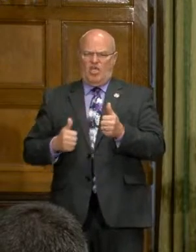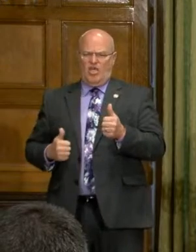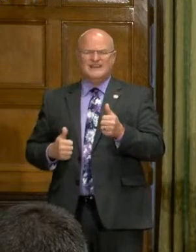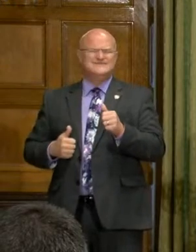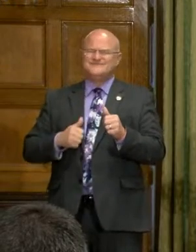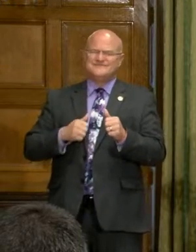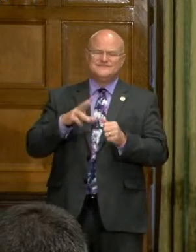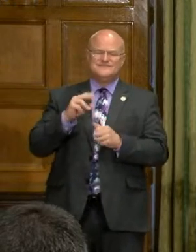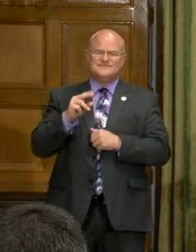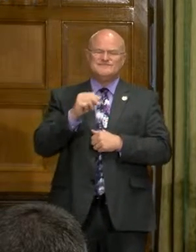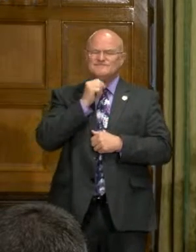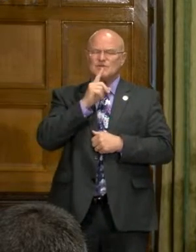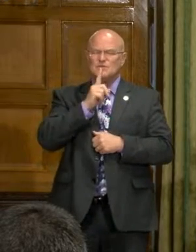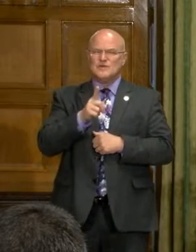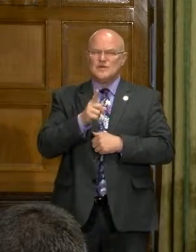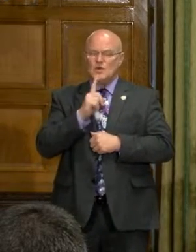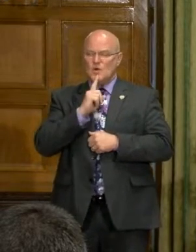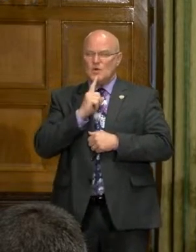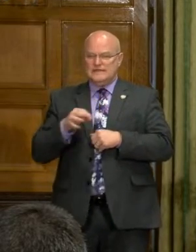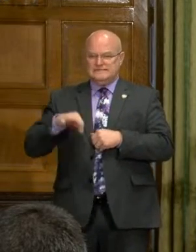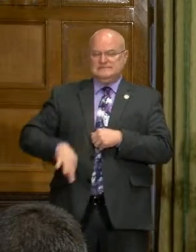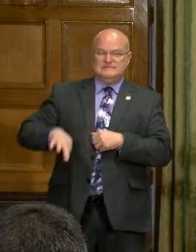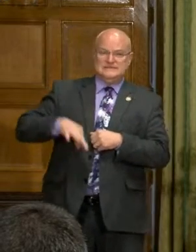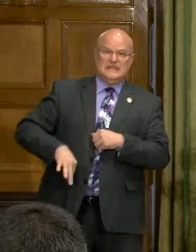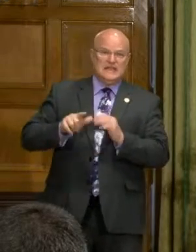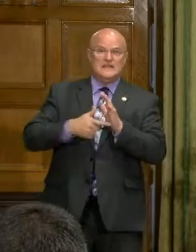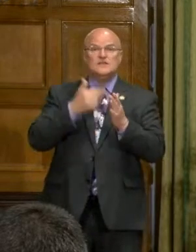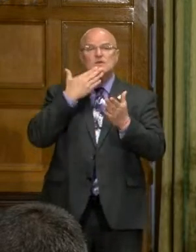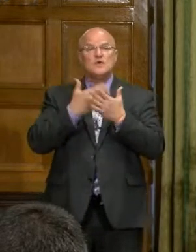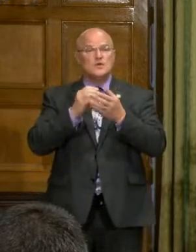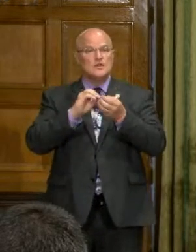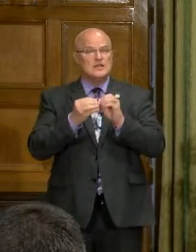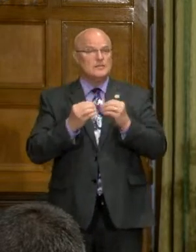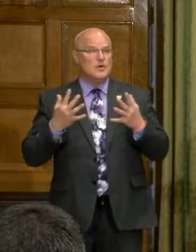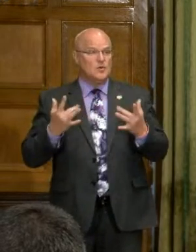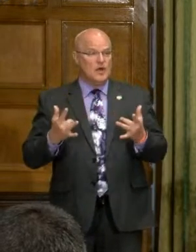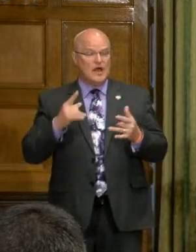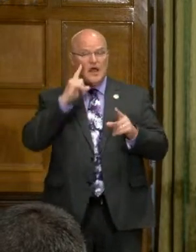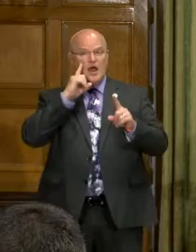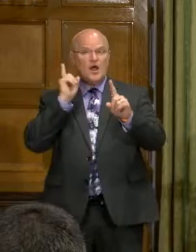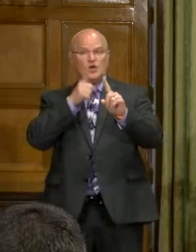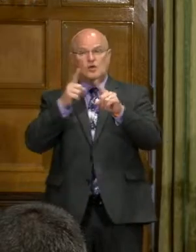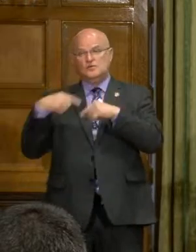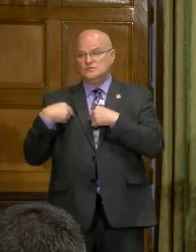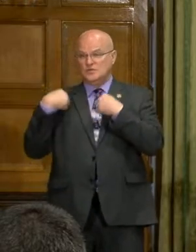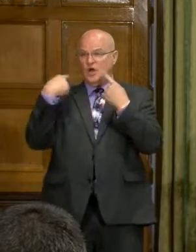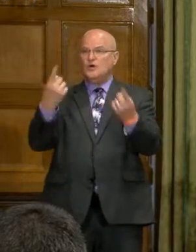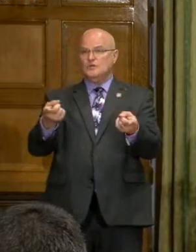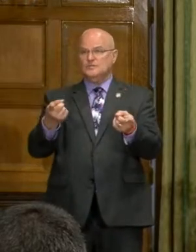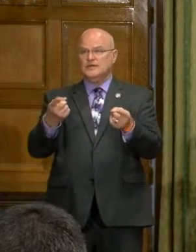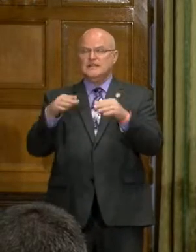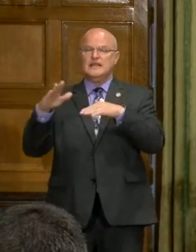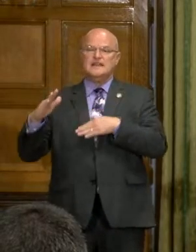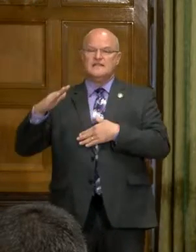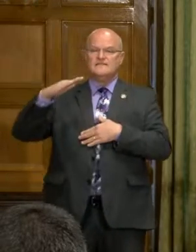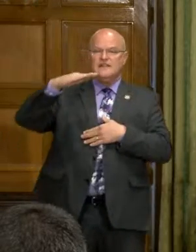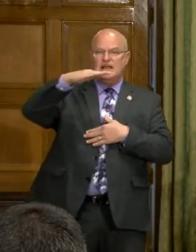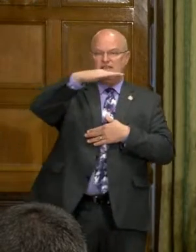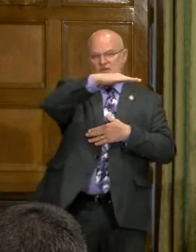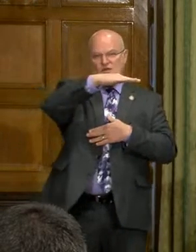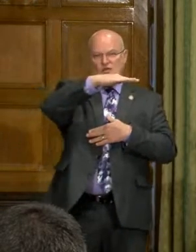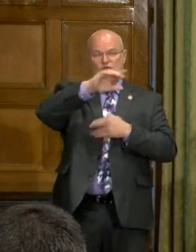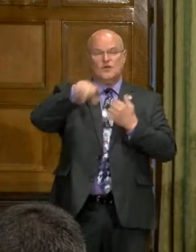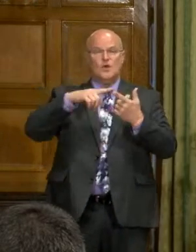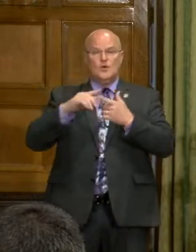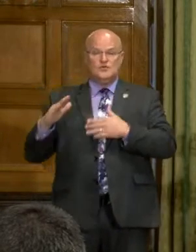Well, we're not actually losing ground, we're gaining ground. These are good numbers because our goal has always been to flatten the curve, and when